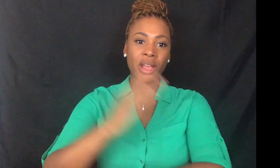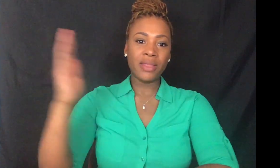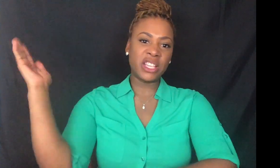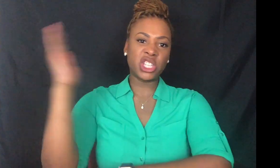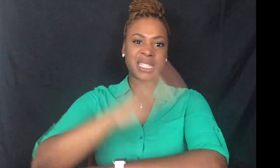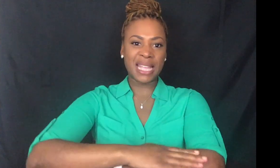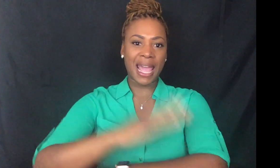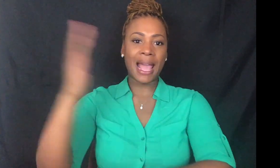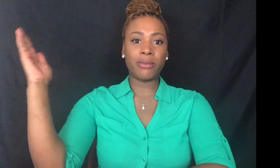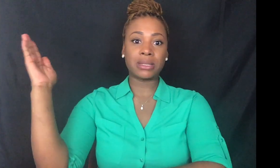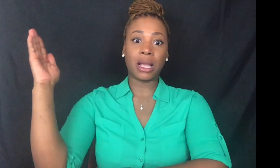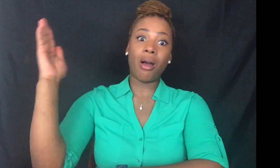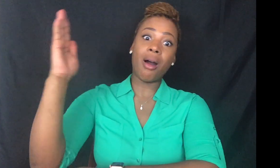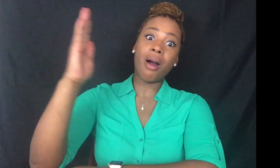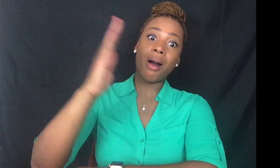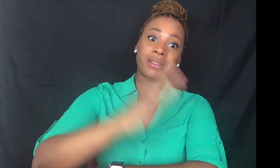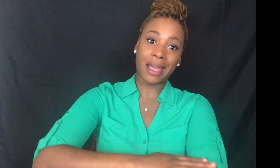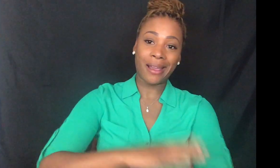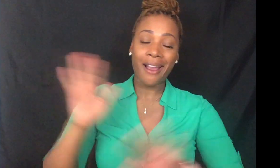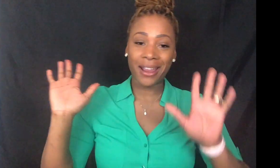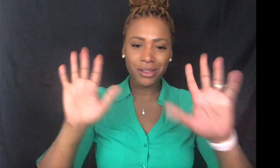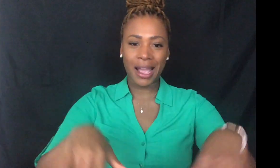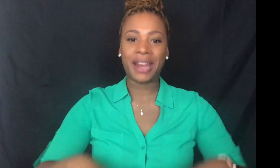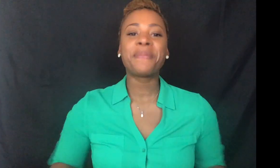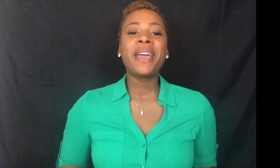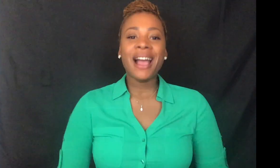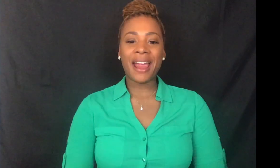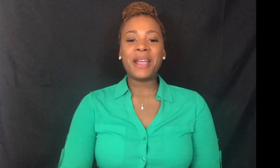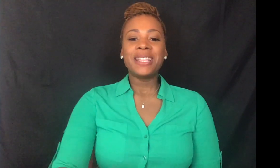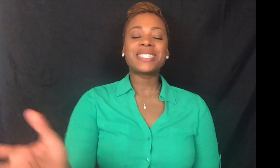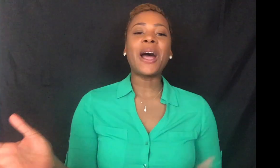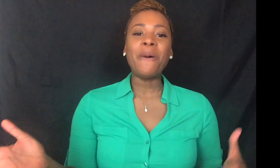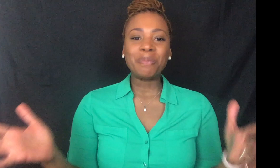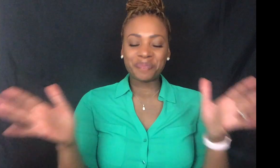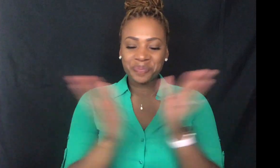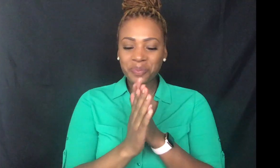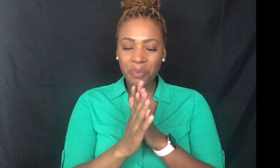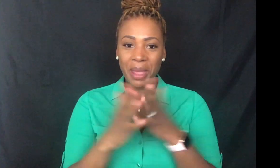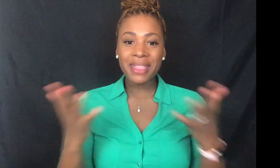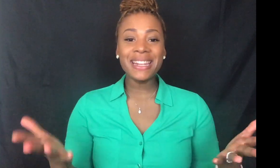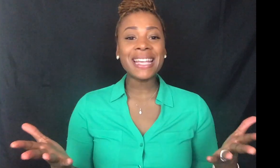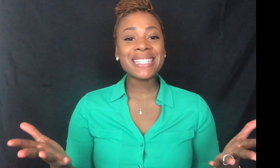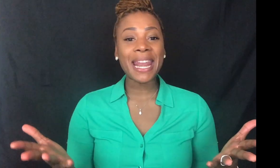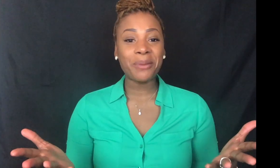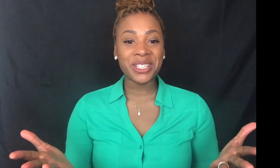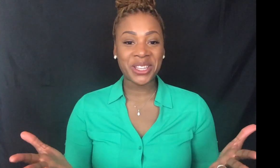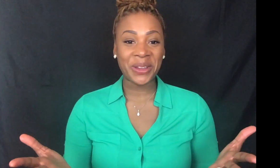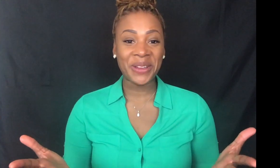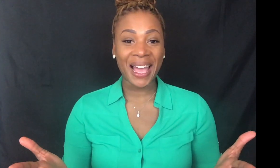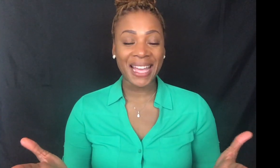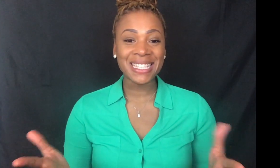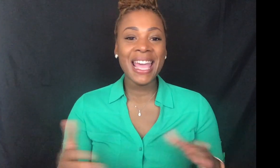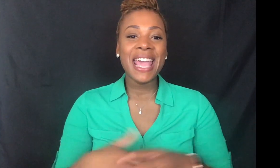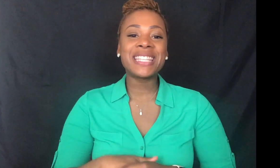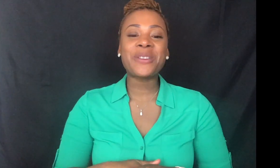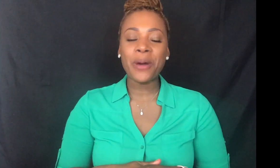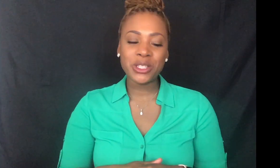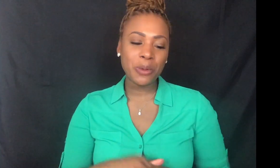than just day. I was like all day. All right, you got it. All right, so the next sign I want to show you guys is going to be